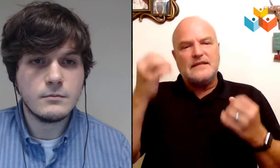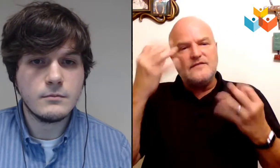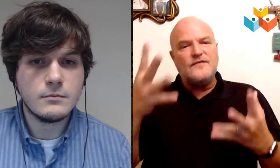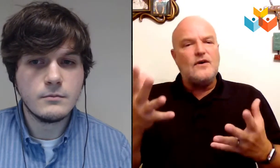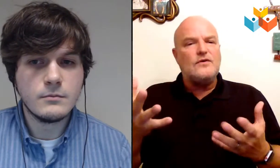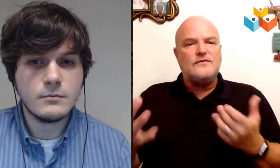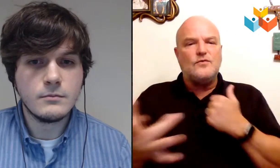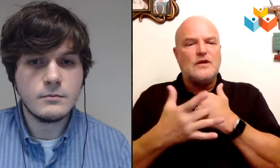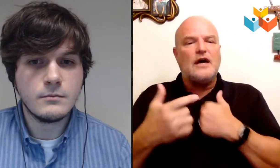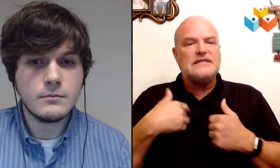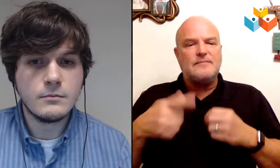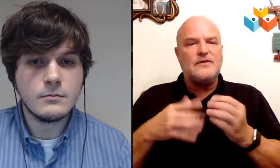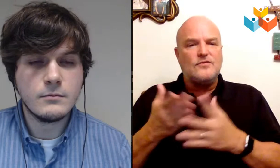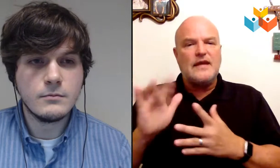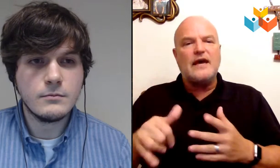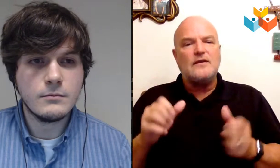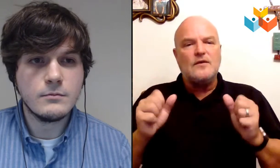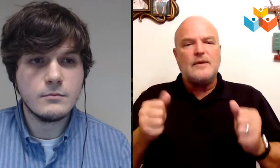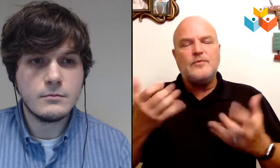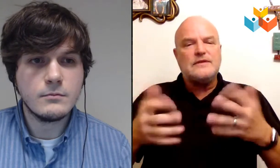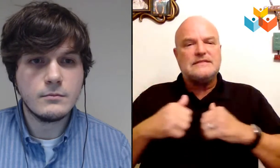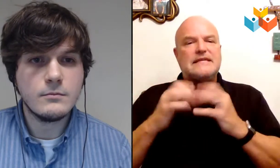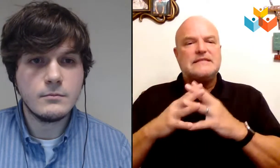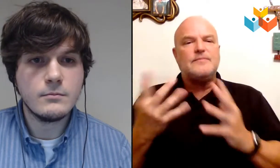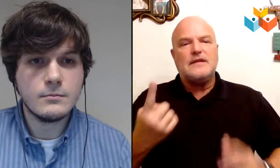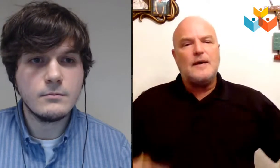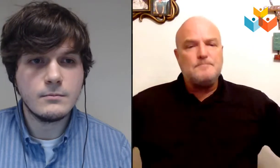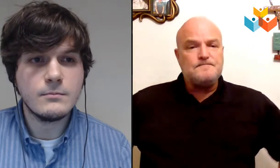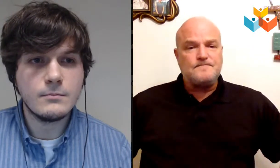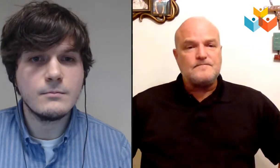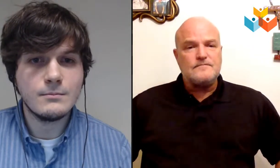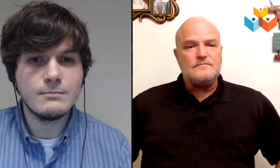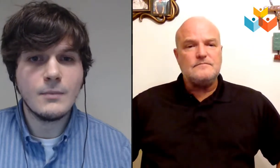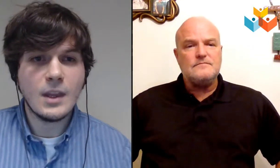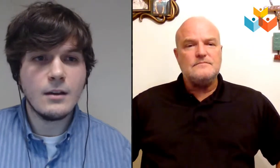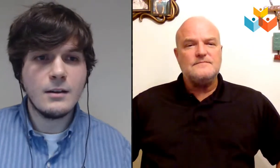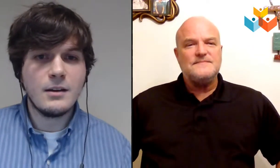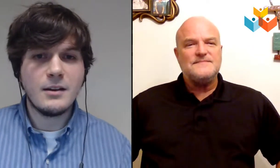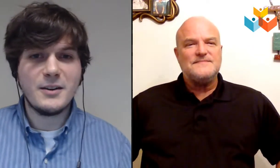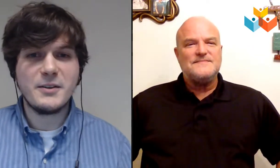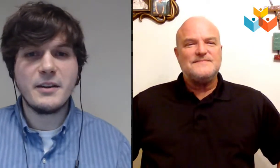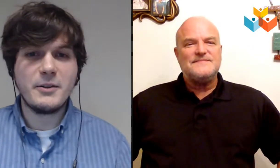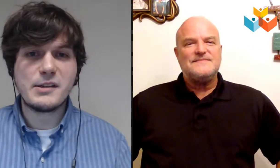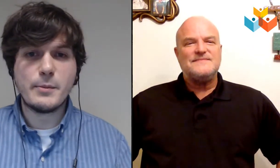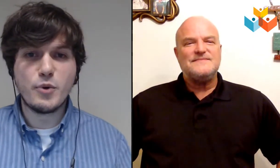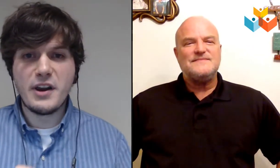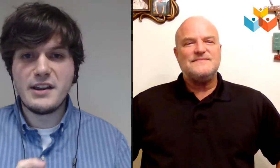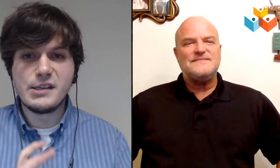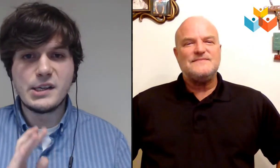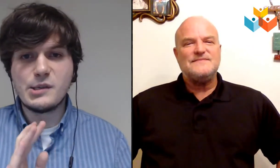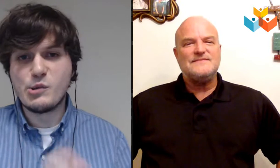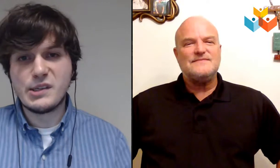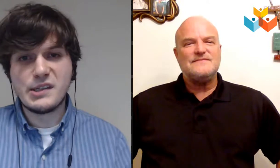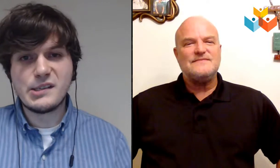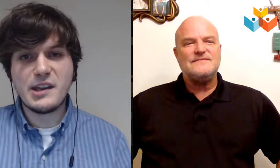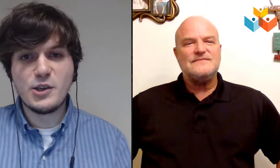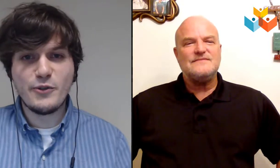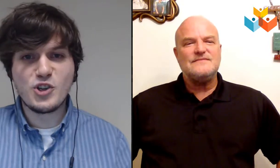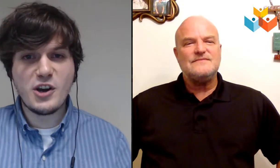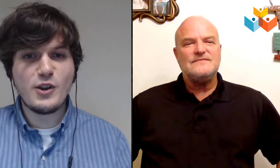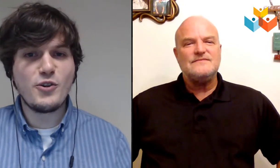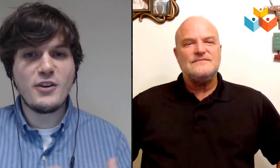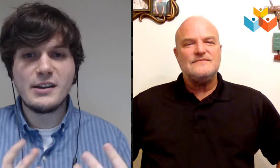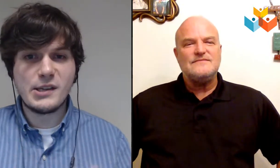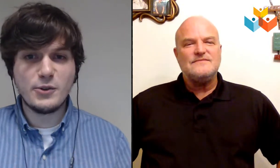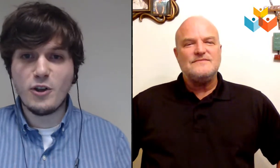the ASL info. If you want to contact me through that, maybe we can set something up. Got some praise. Susan says, thank